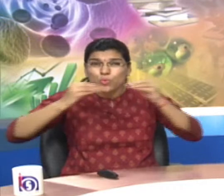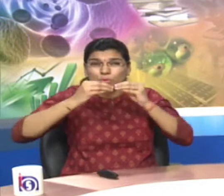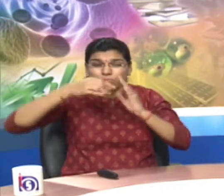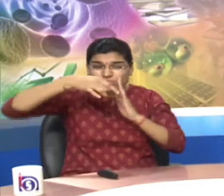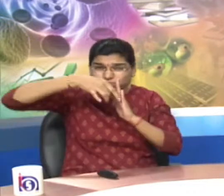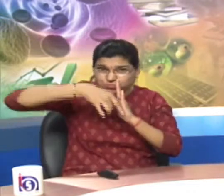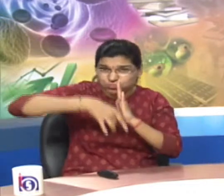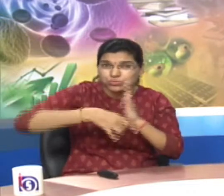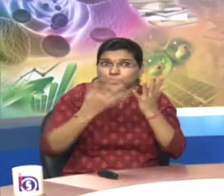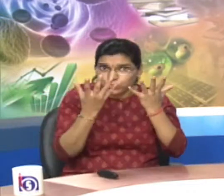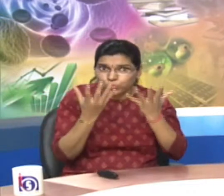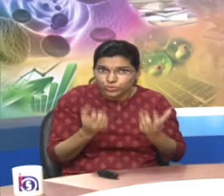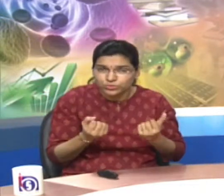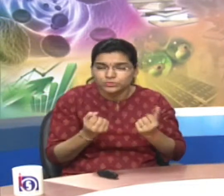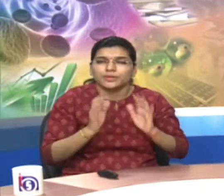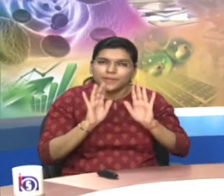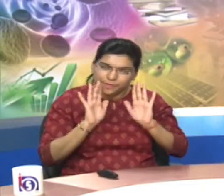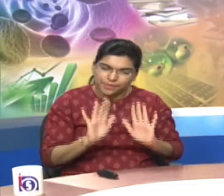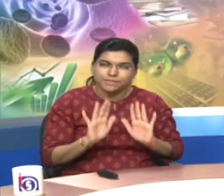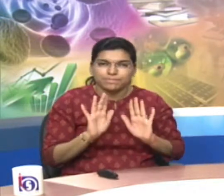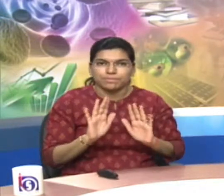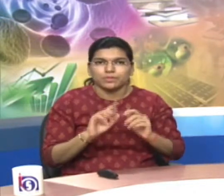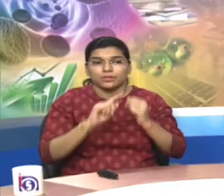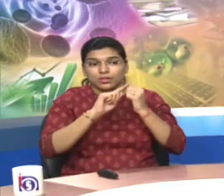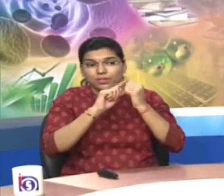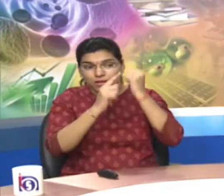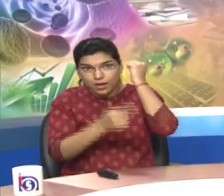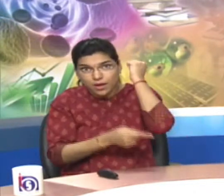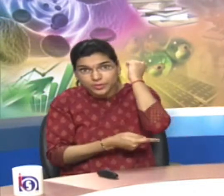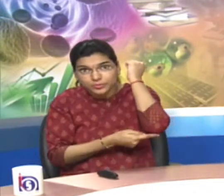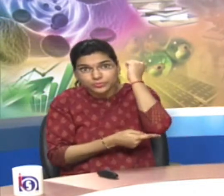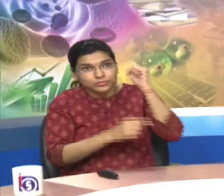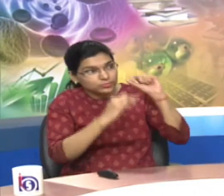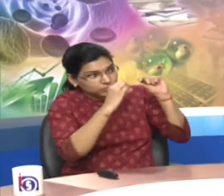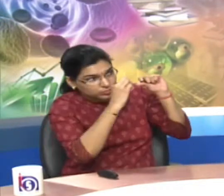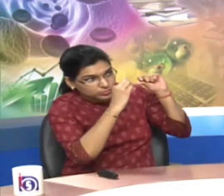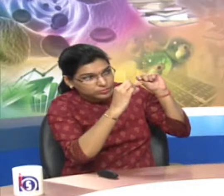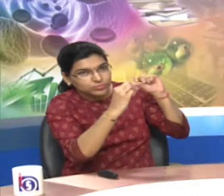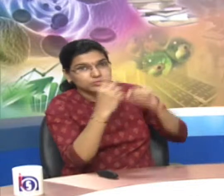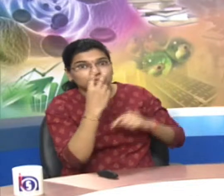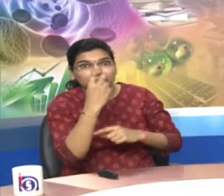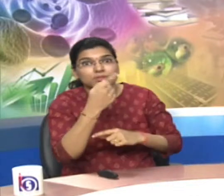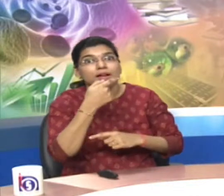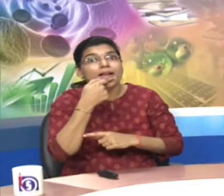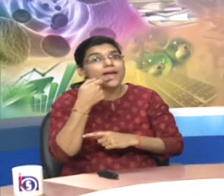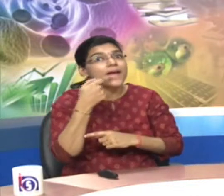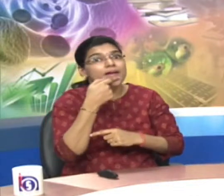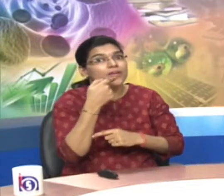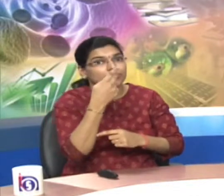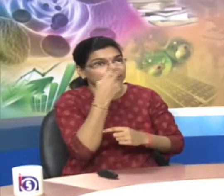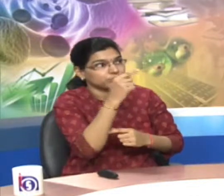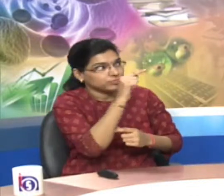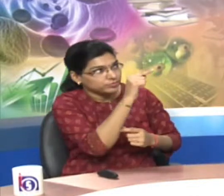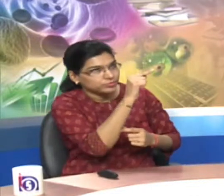There are some more names. You can see all those when you click further on